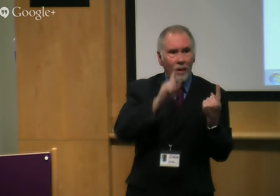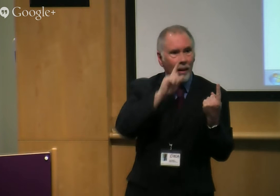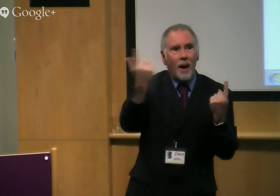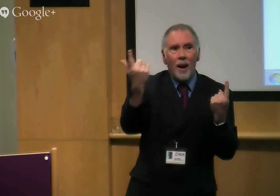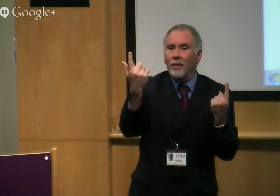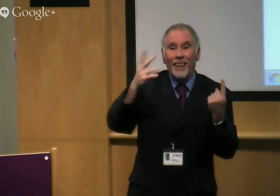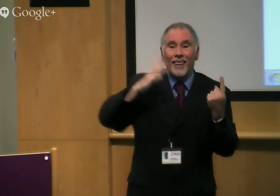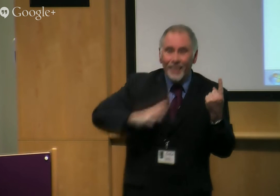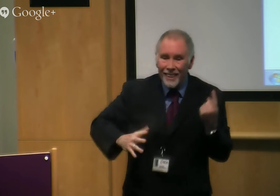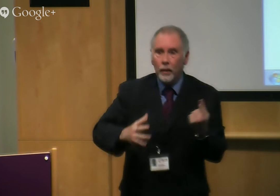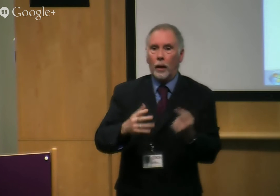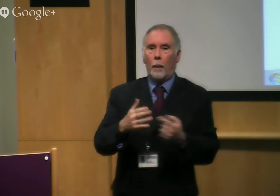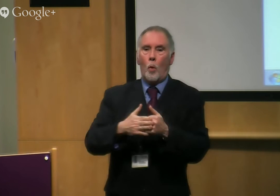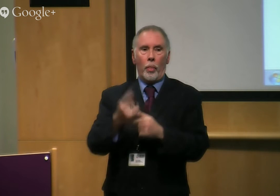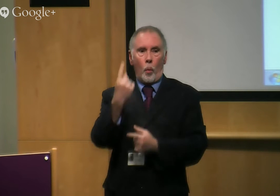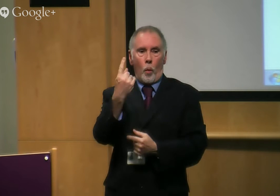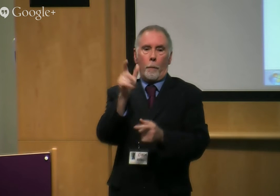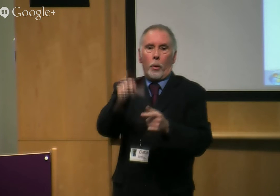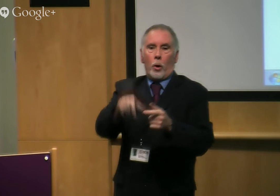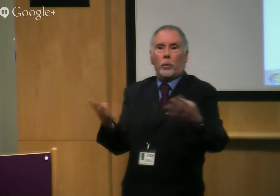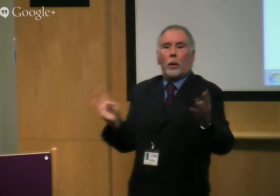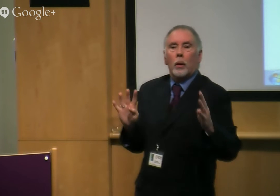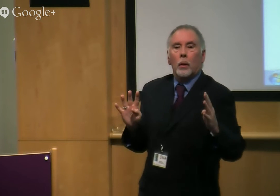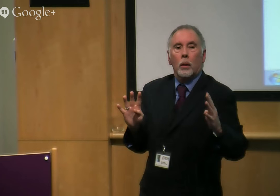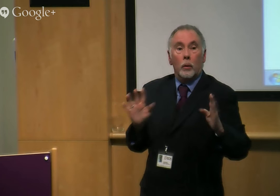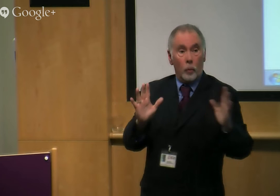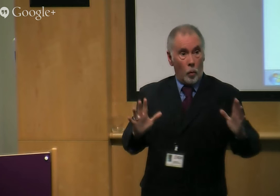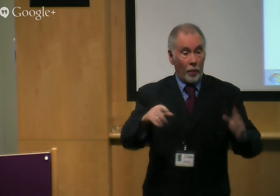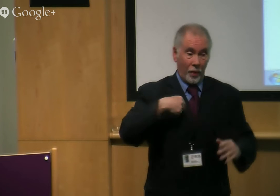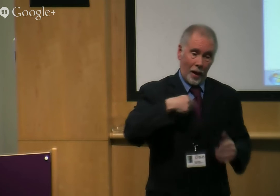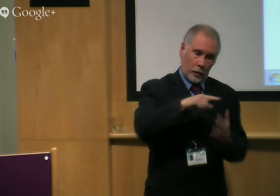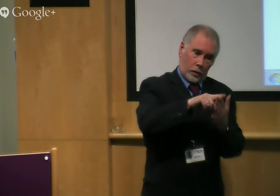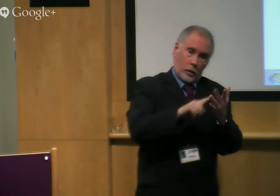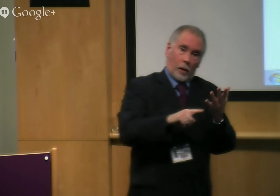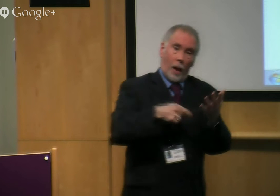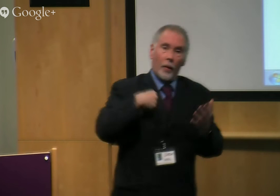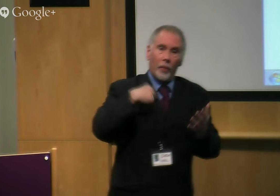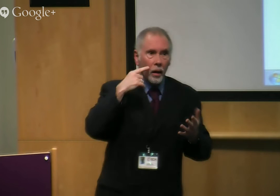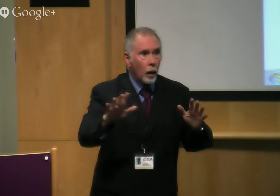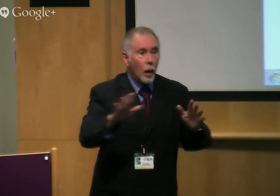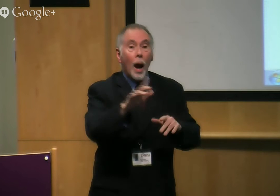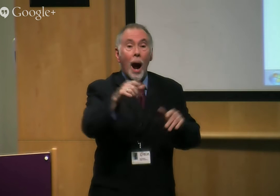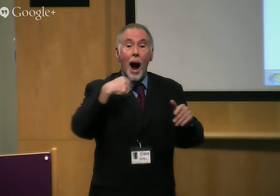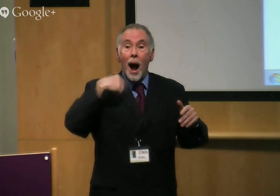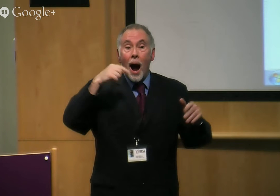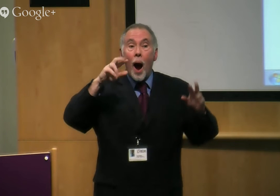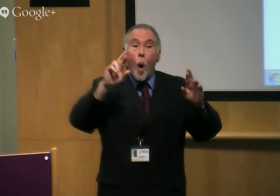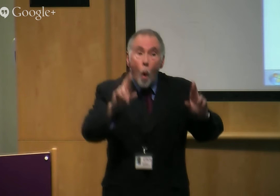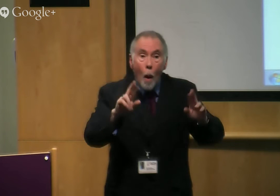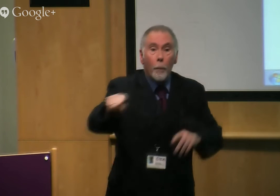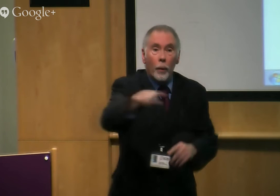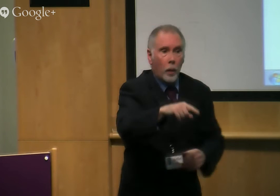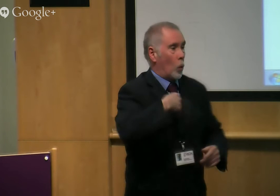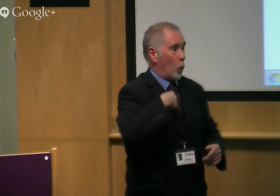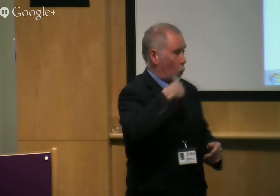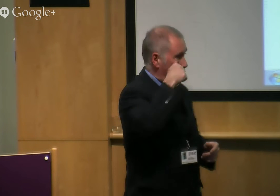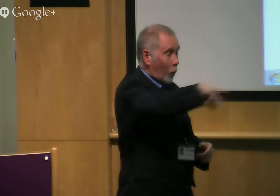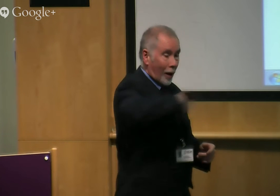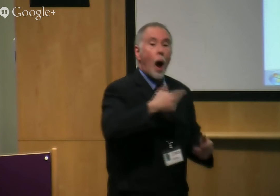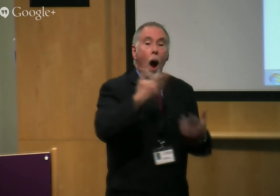personally that you should set up local forums in your own areas to be able to really drum up interest to